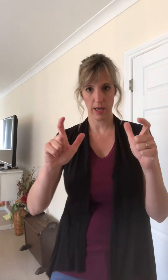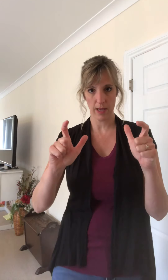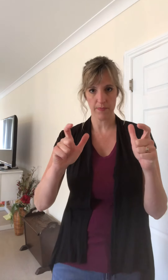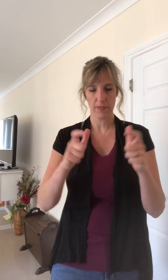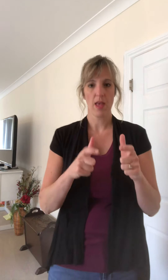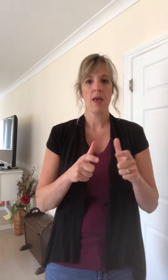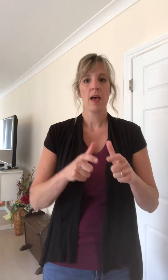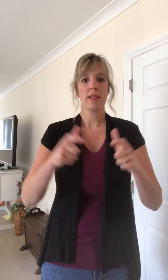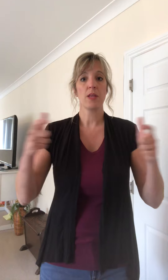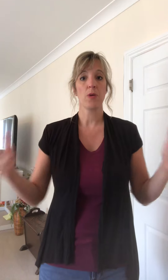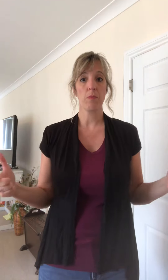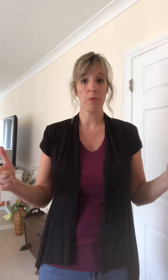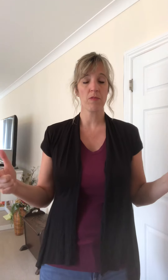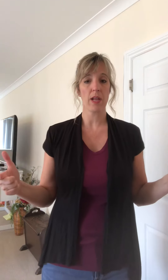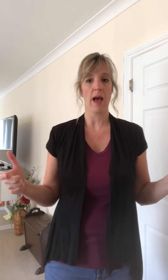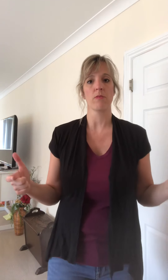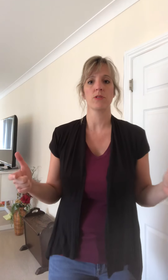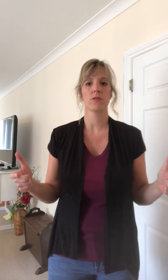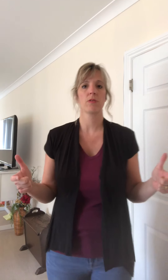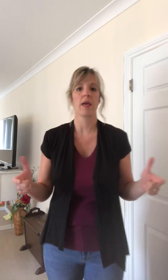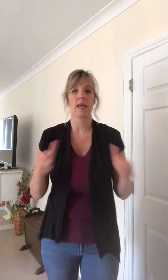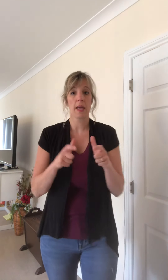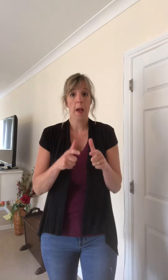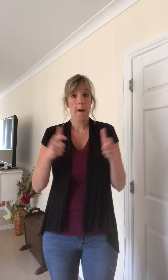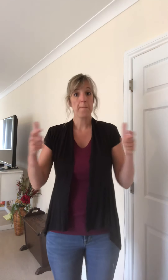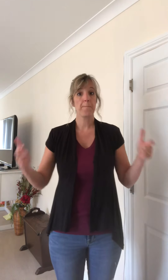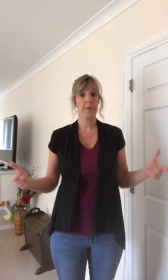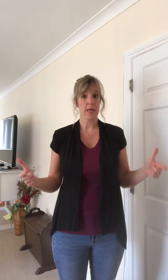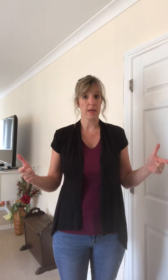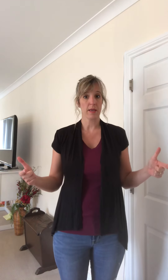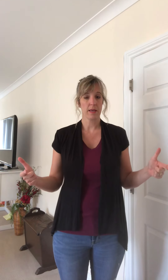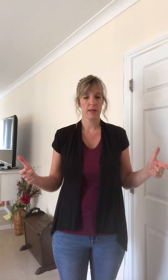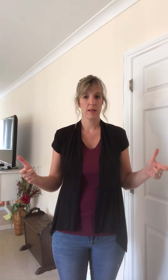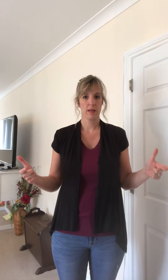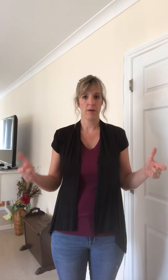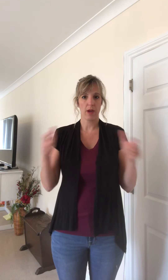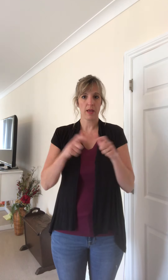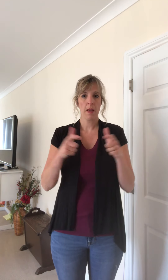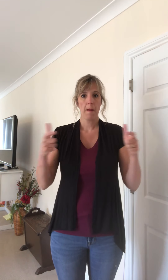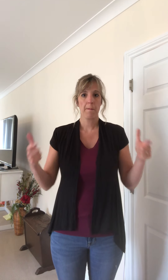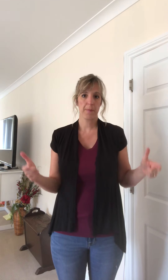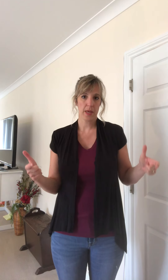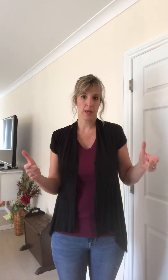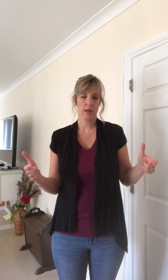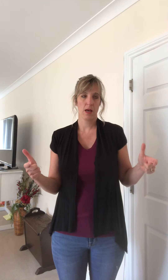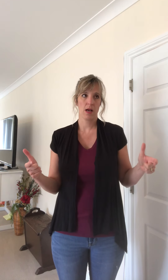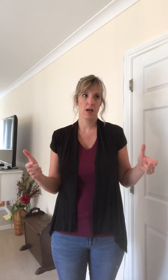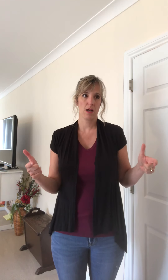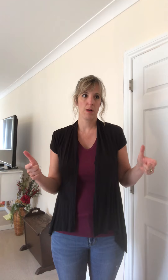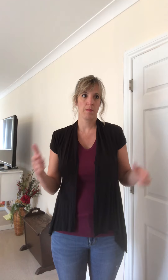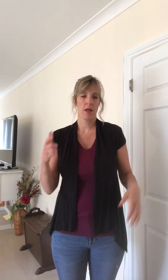okay? And then you move it out, okay? Big, all right? Big.